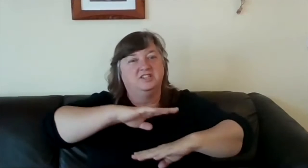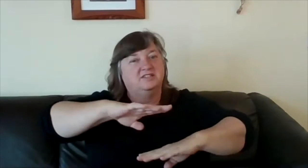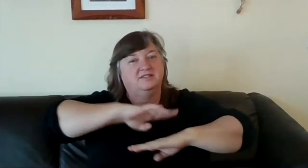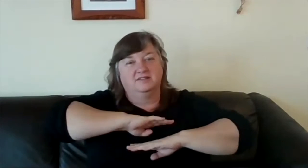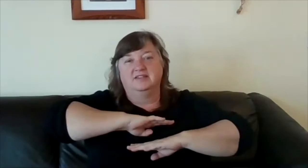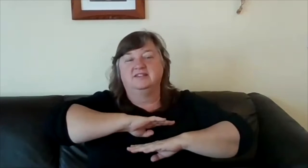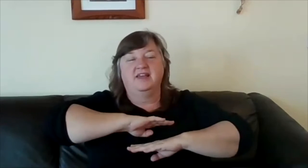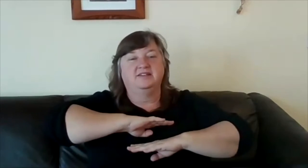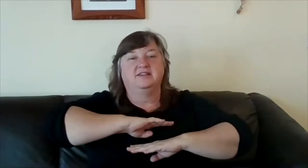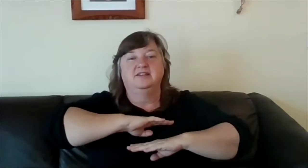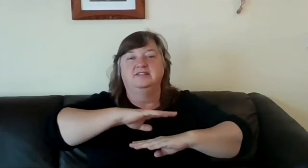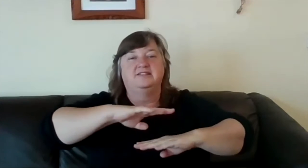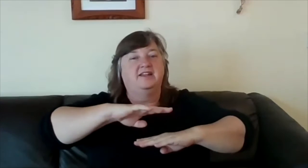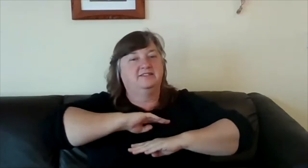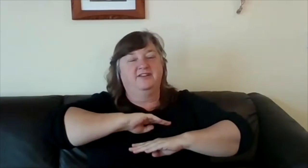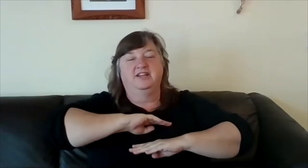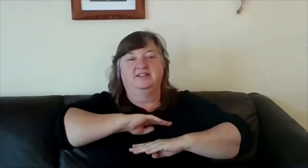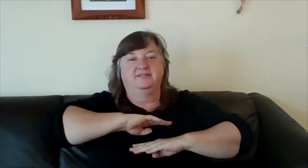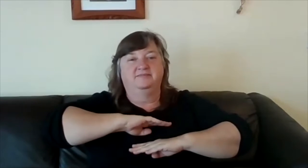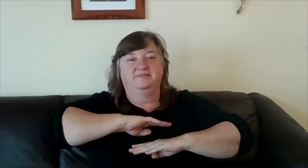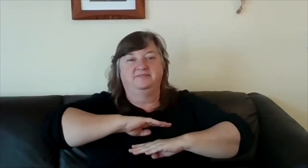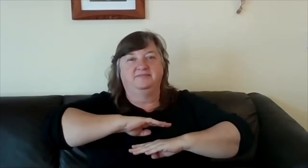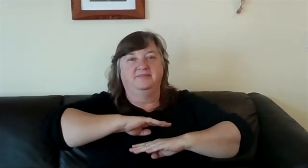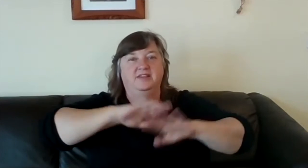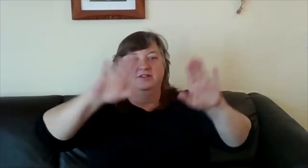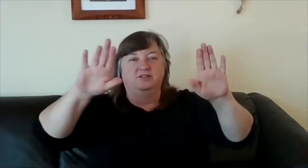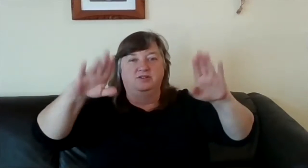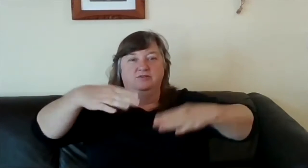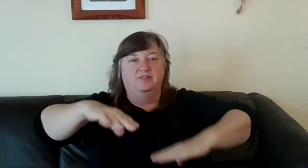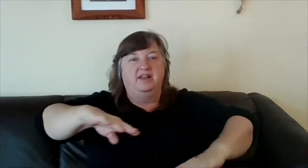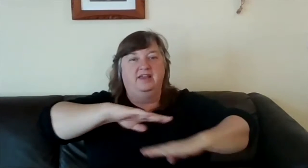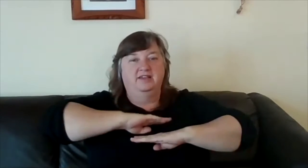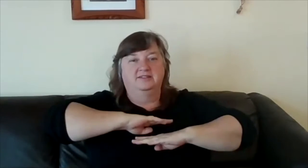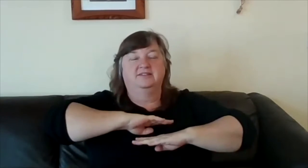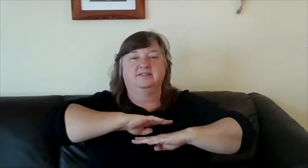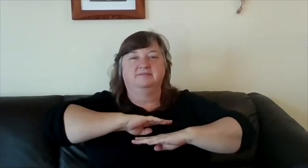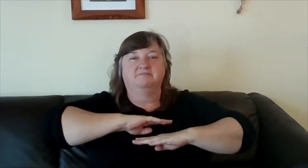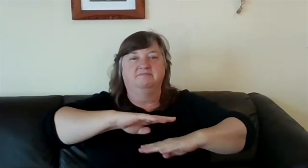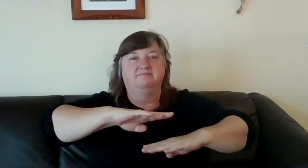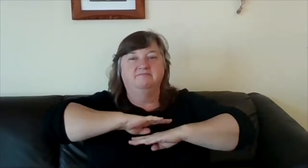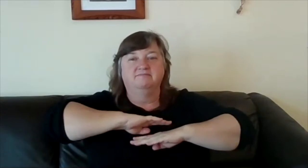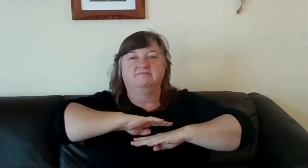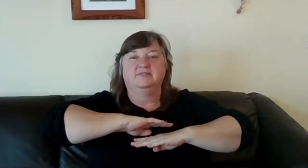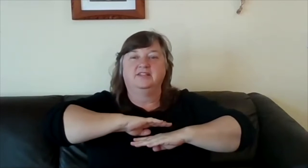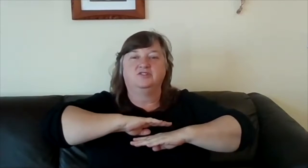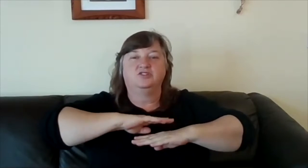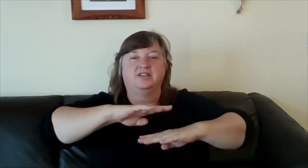Just content, satisfied. 2 flat hands against your